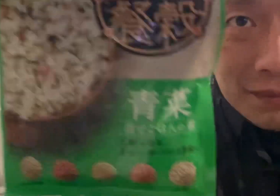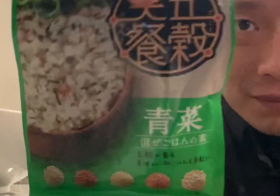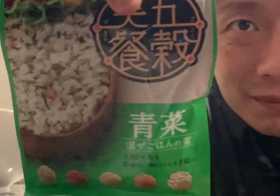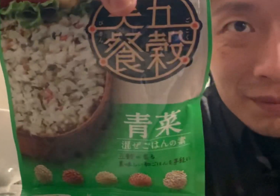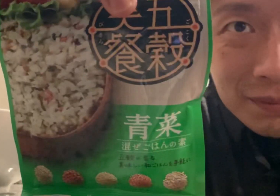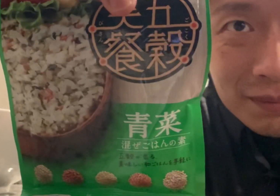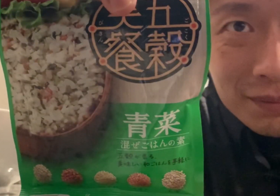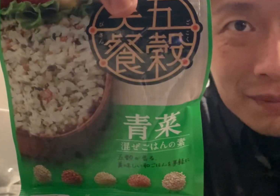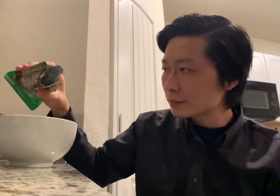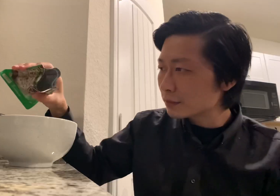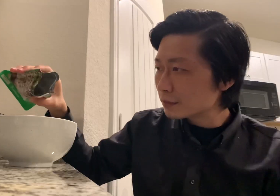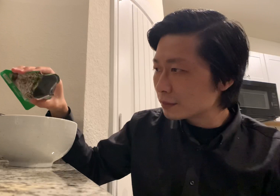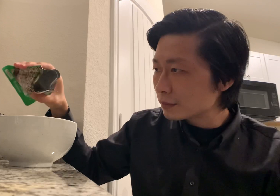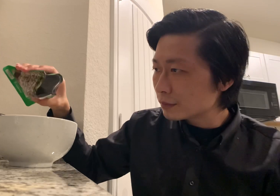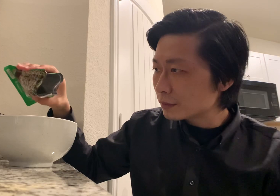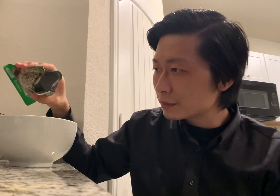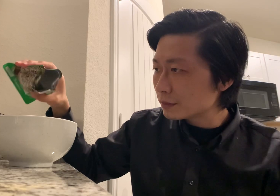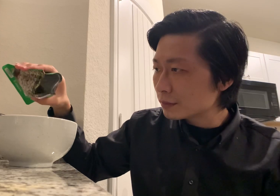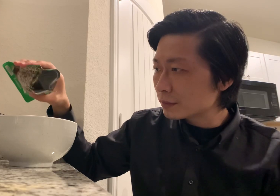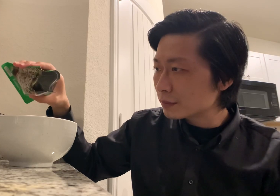Alright, here's the furikake.